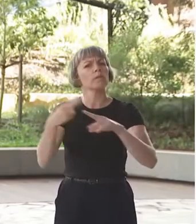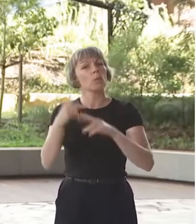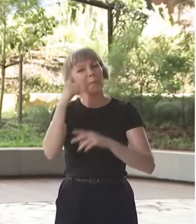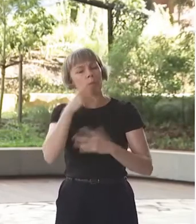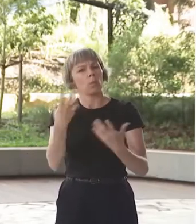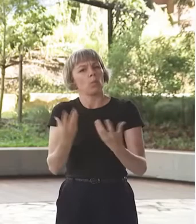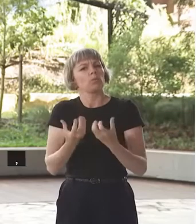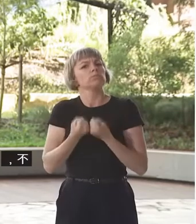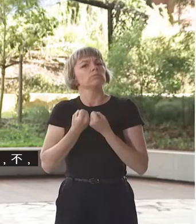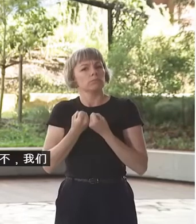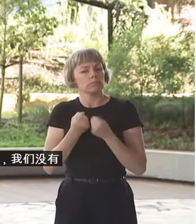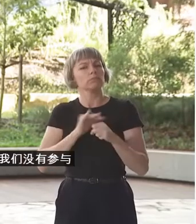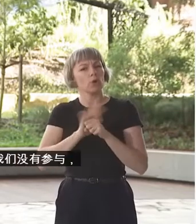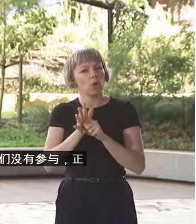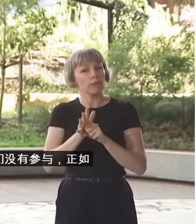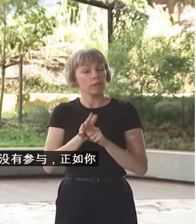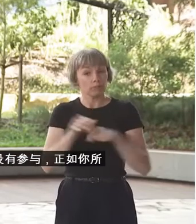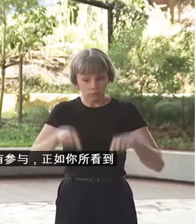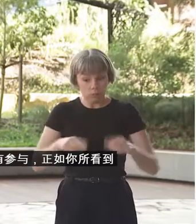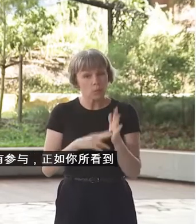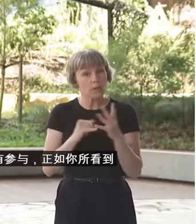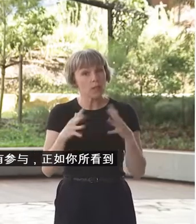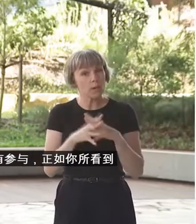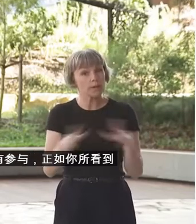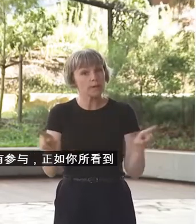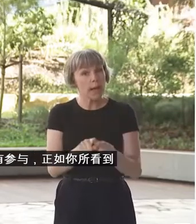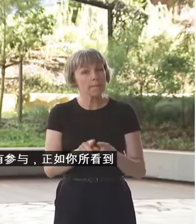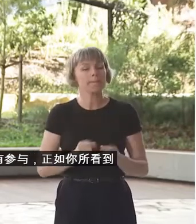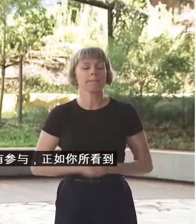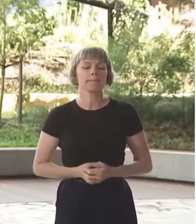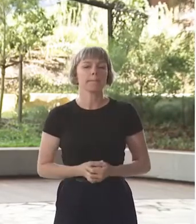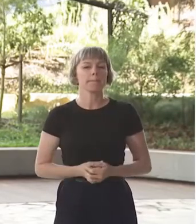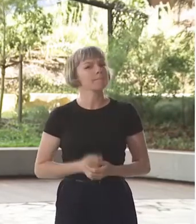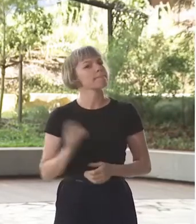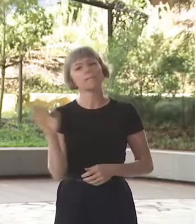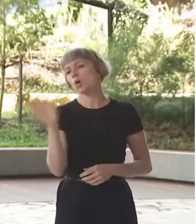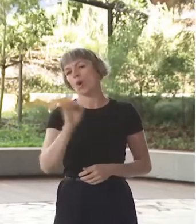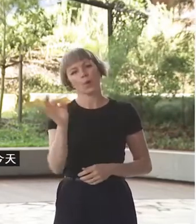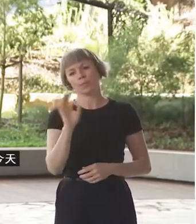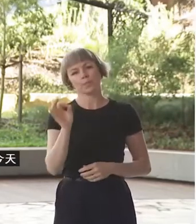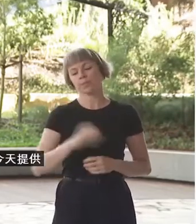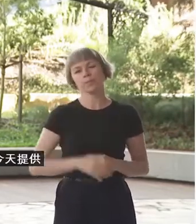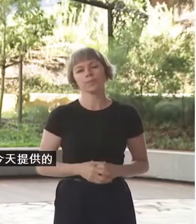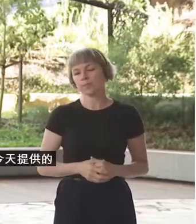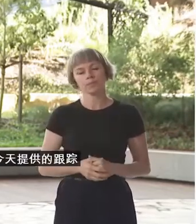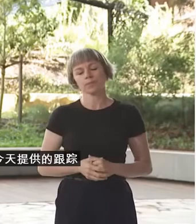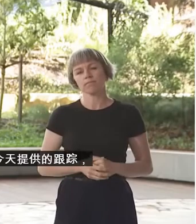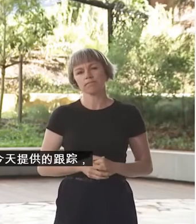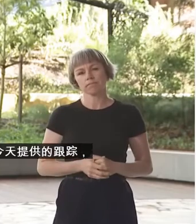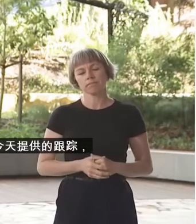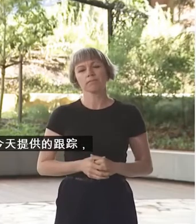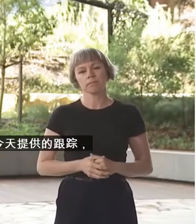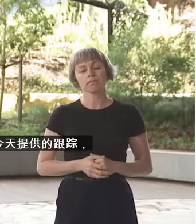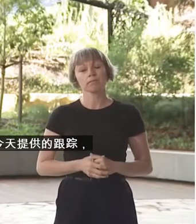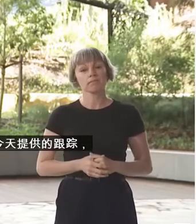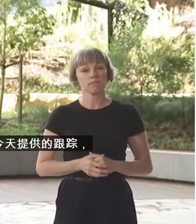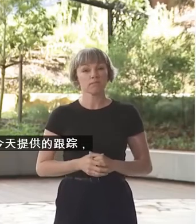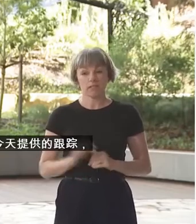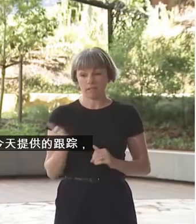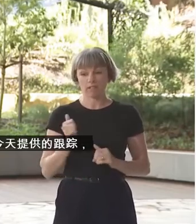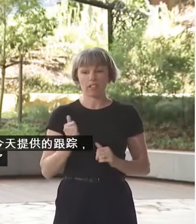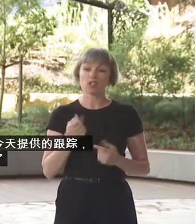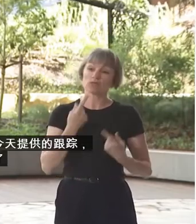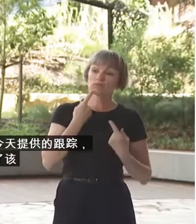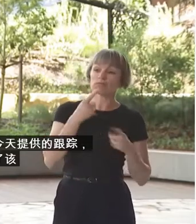the same way? No, we're not. And as you can see, in relation to the tracking that we provided